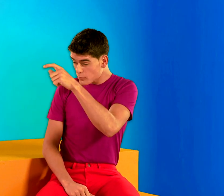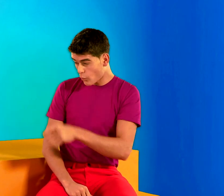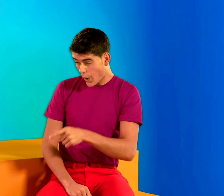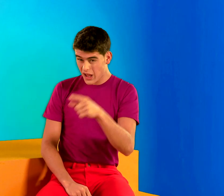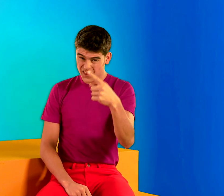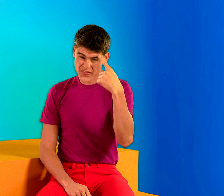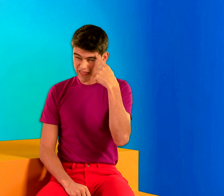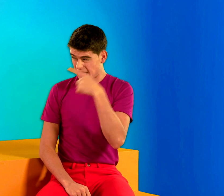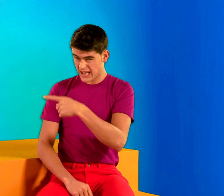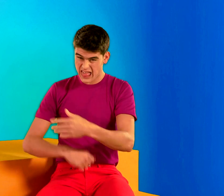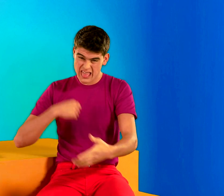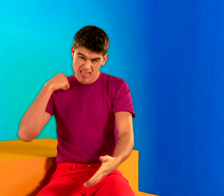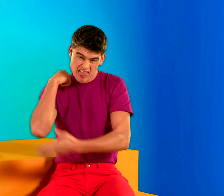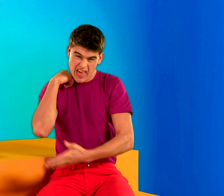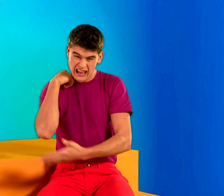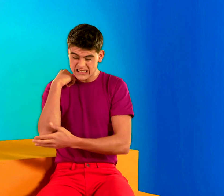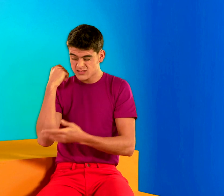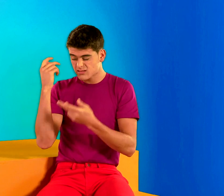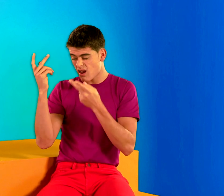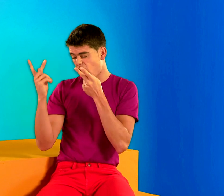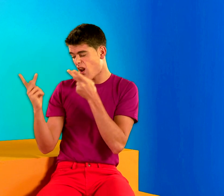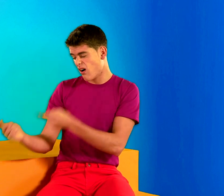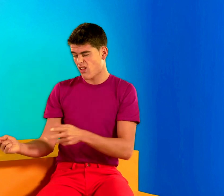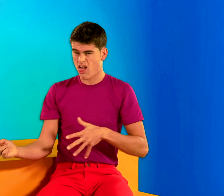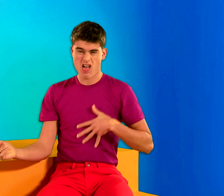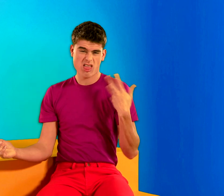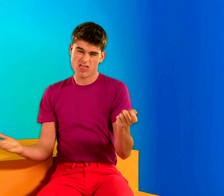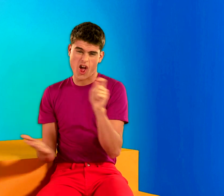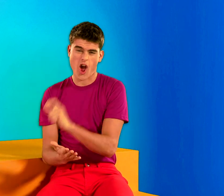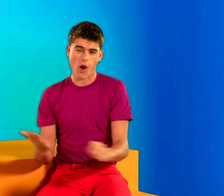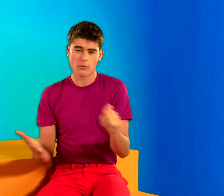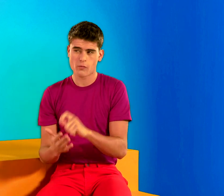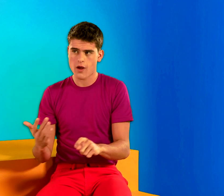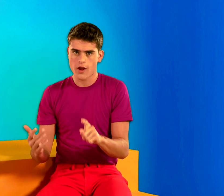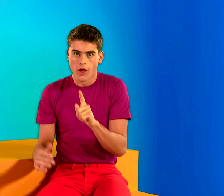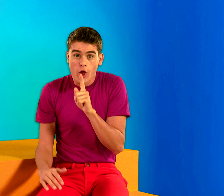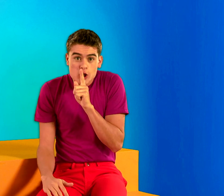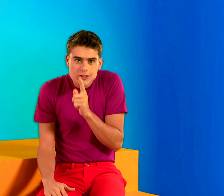Do you think the boy was being lazy And didn't want to do his homework So he gave it to the dog